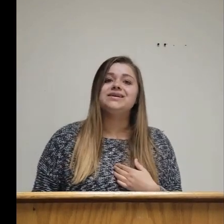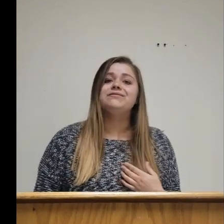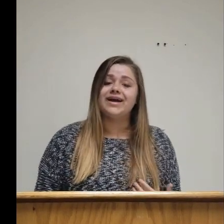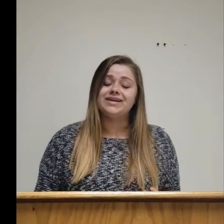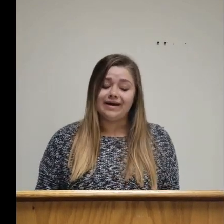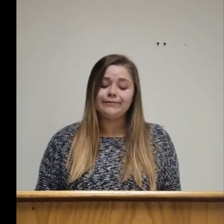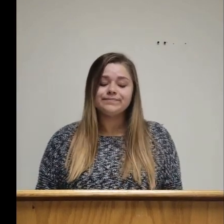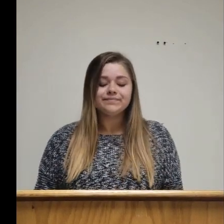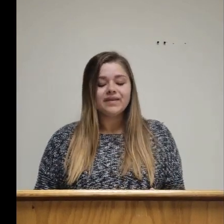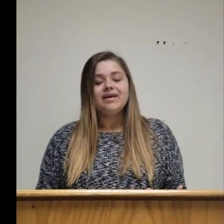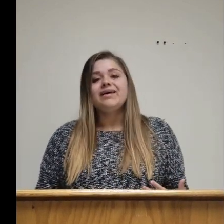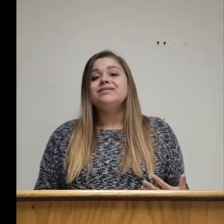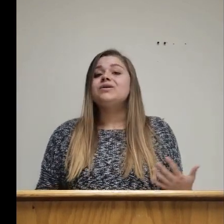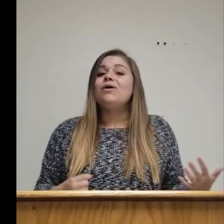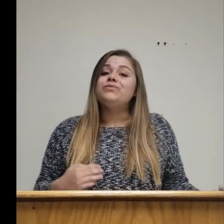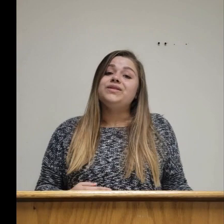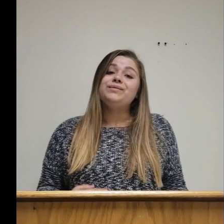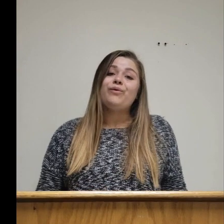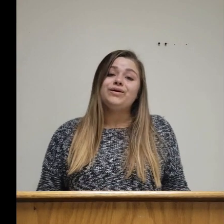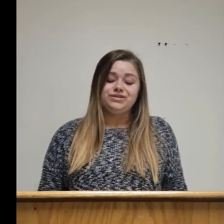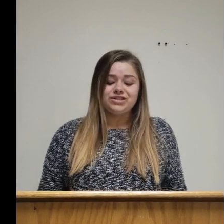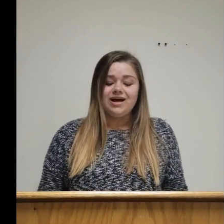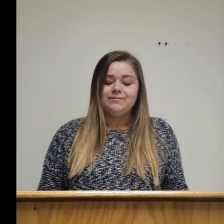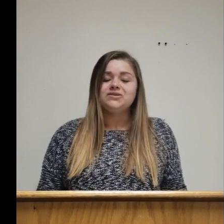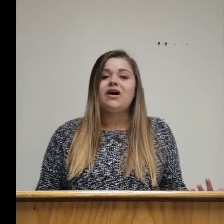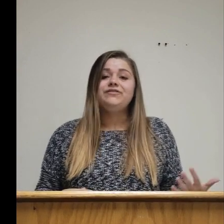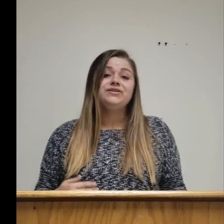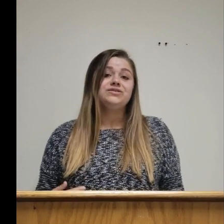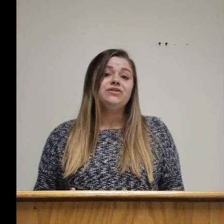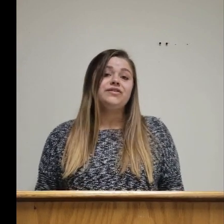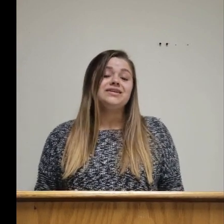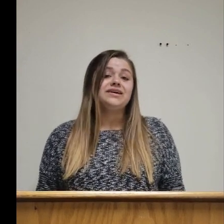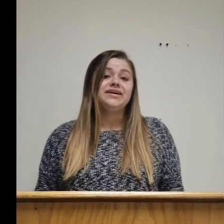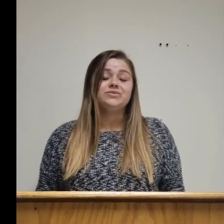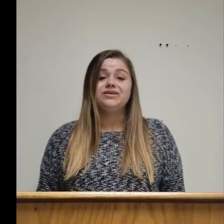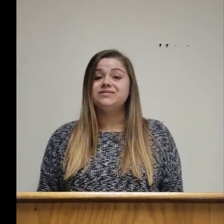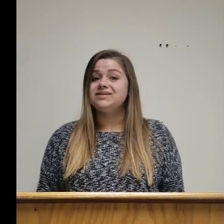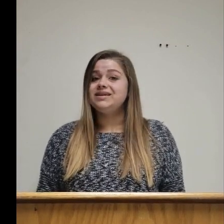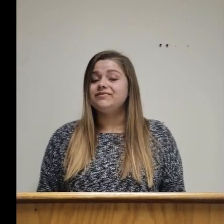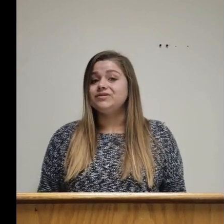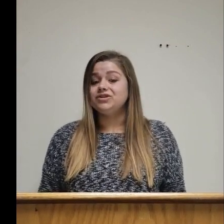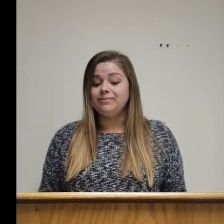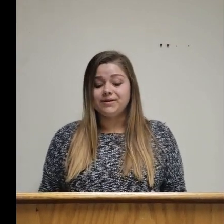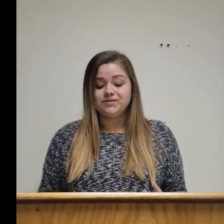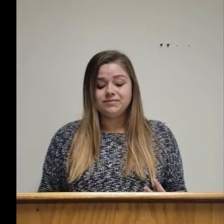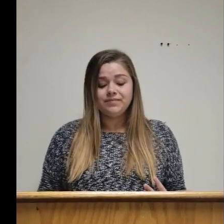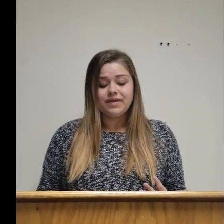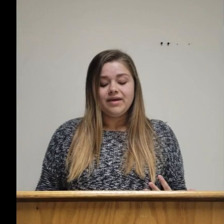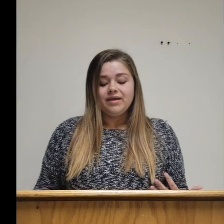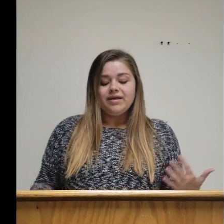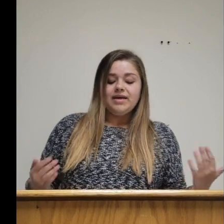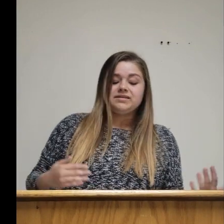that I was saying right now? These are all really important jobs that are often looked over as areas where there is a need for